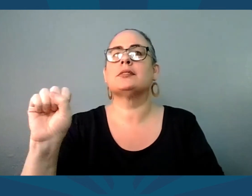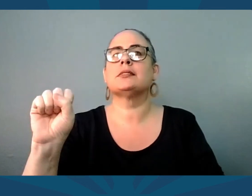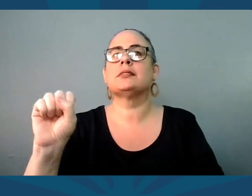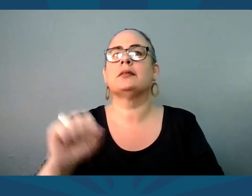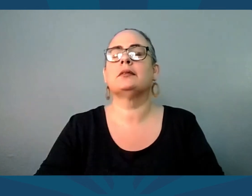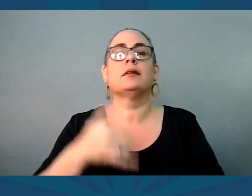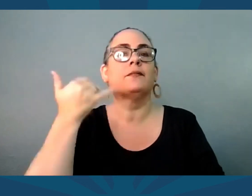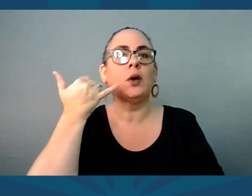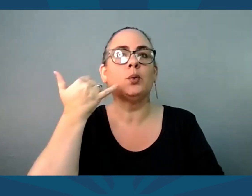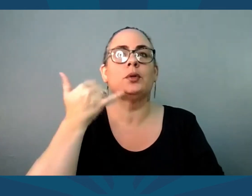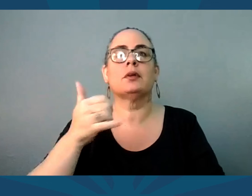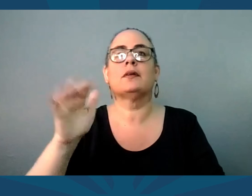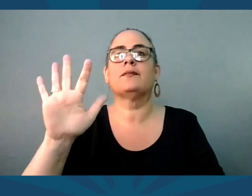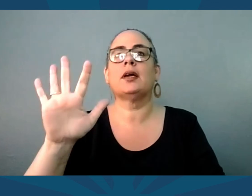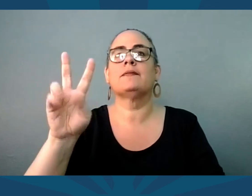Virginia Ross,